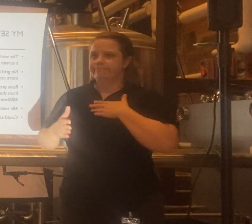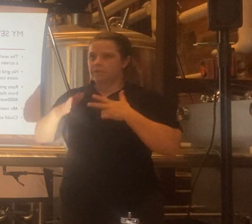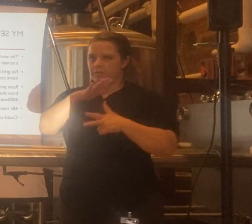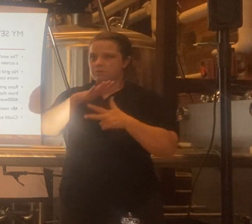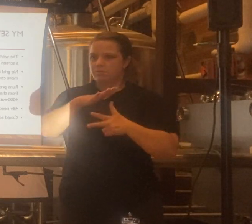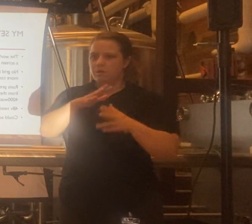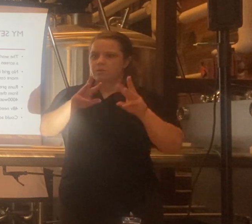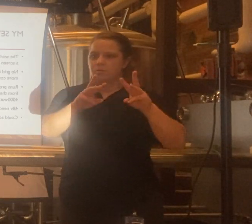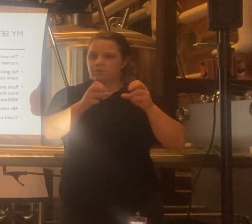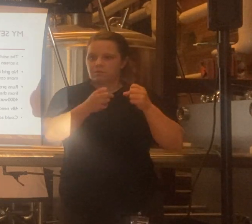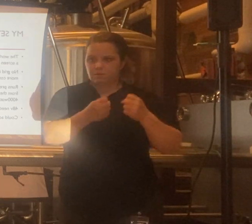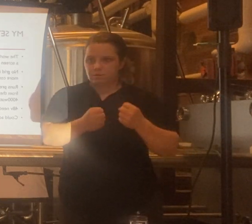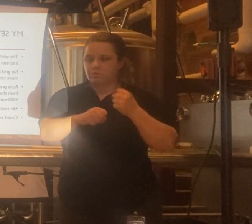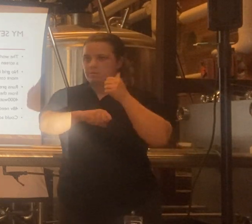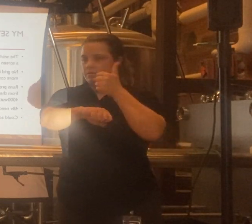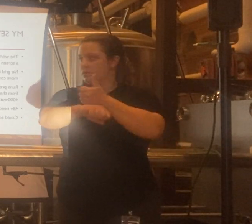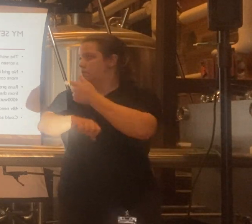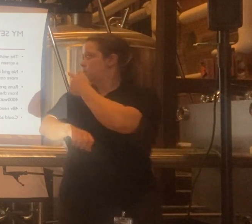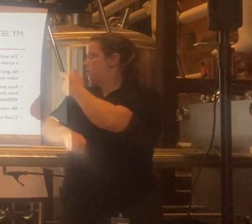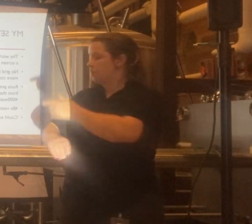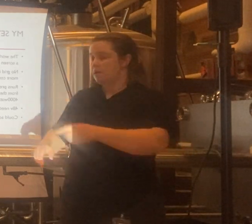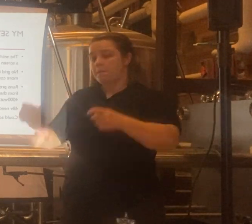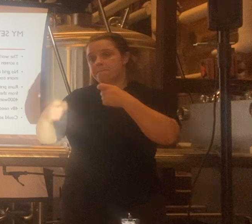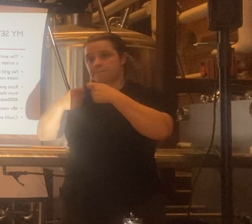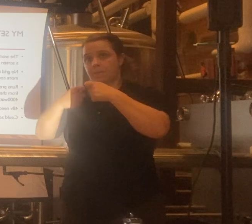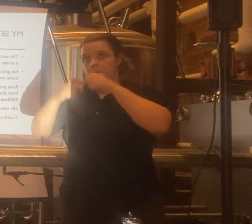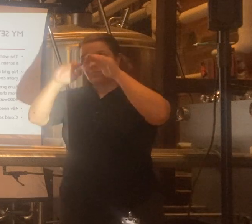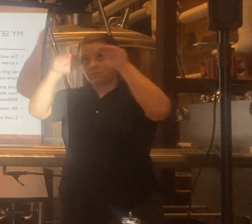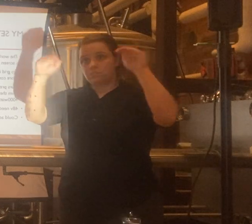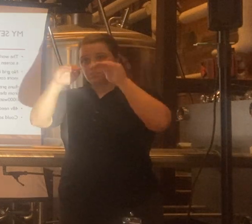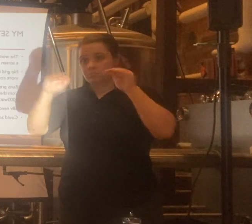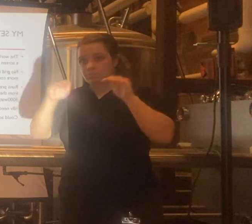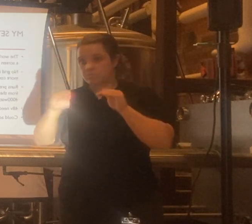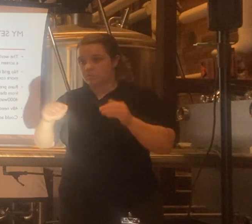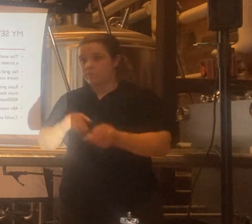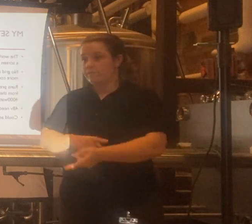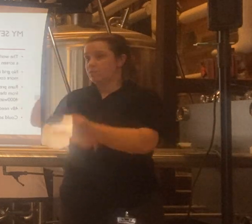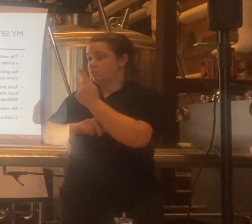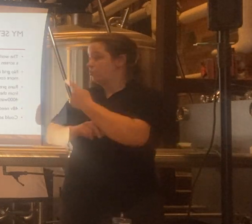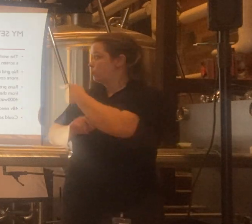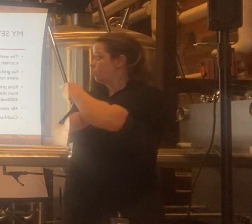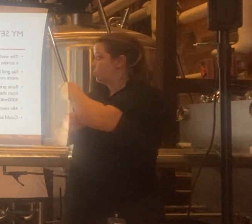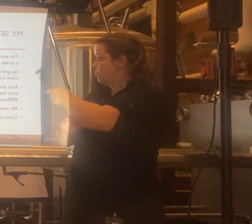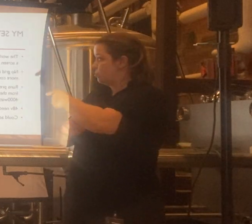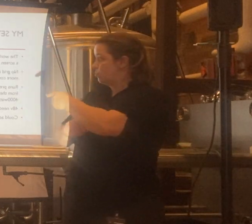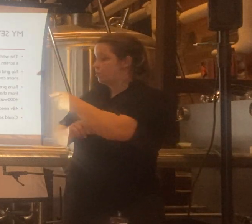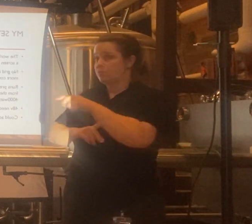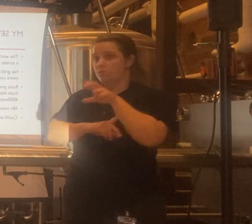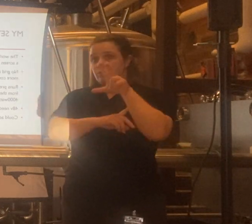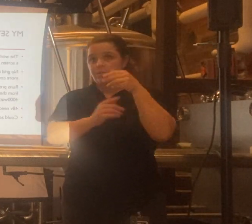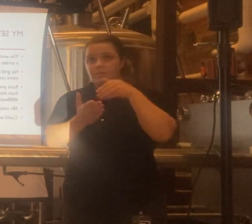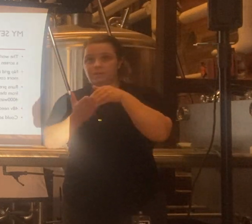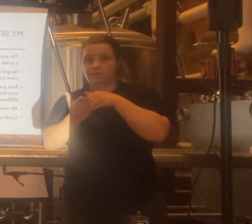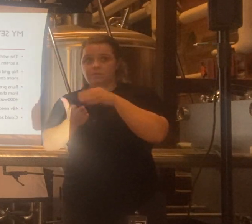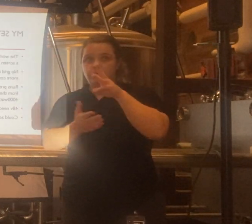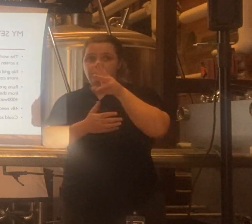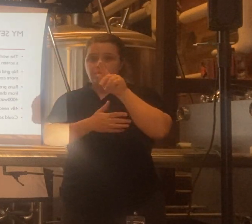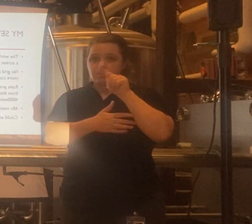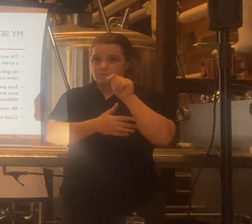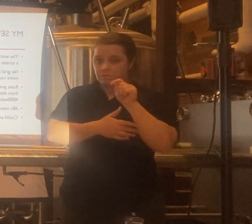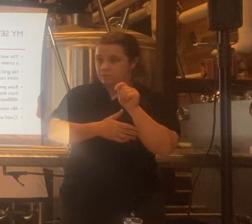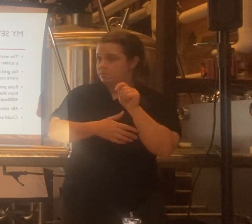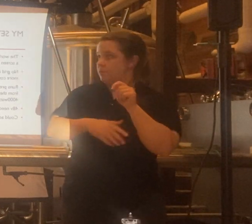in the workshop. So it has a battery rack, and then I have 2 of these, 3,000 watts. This is a 24 volt system. This is all 12